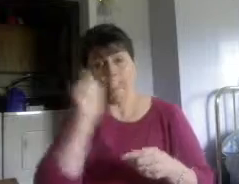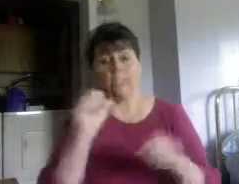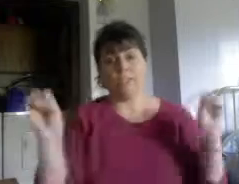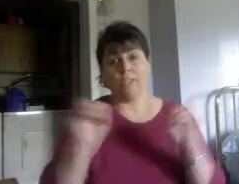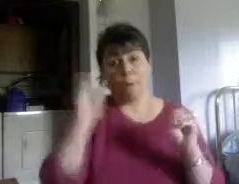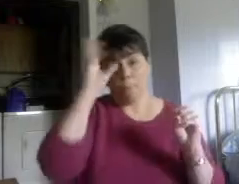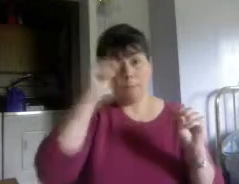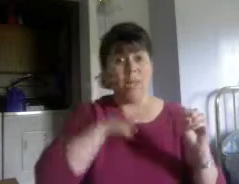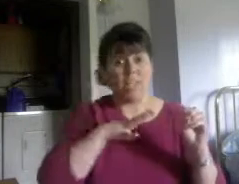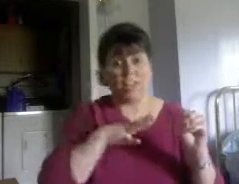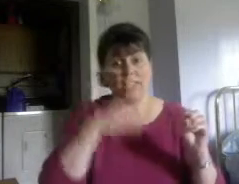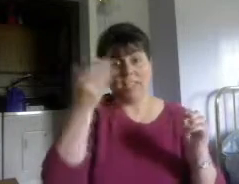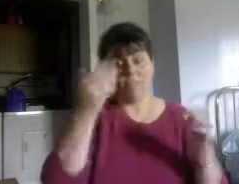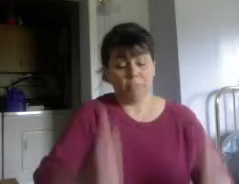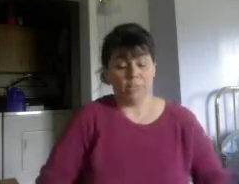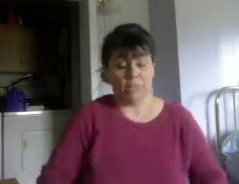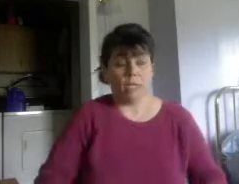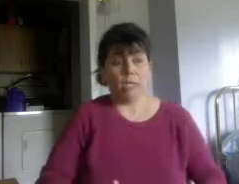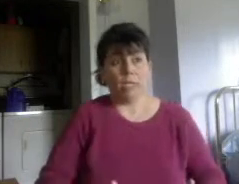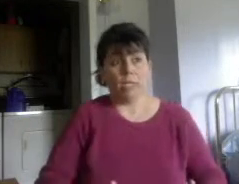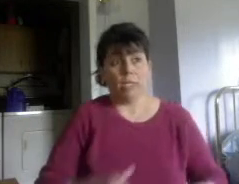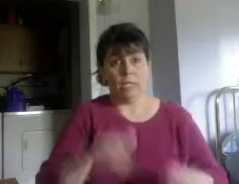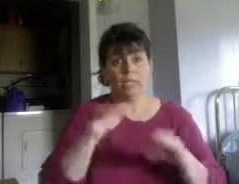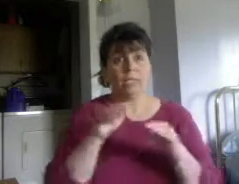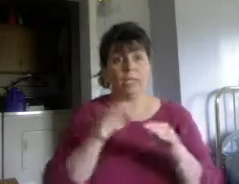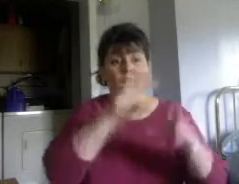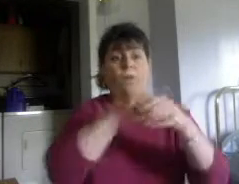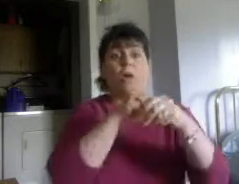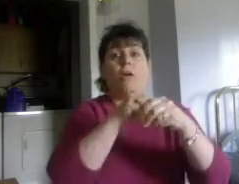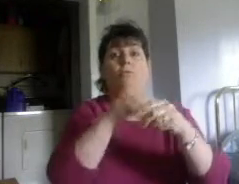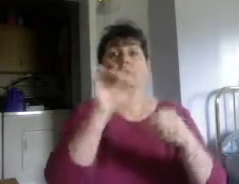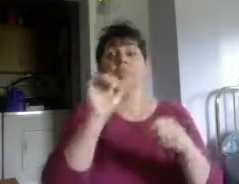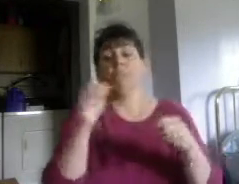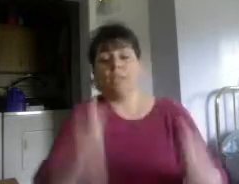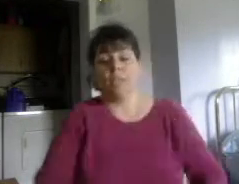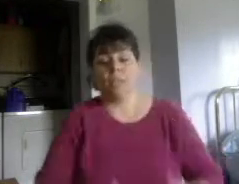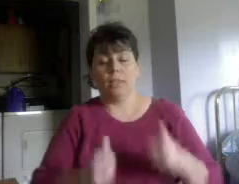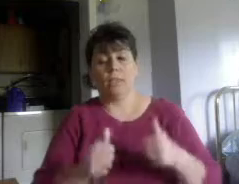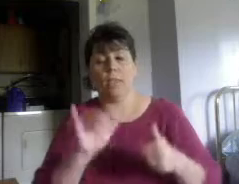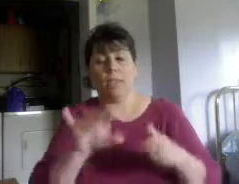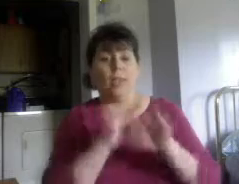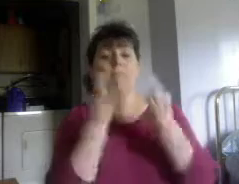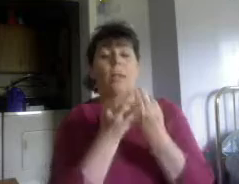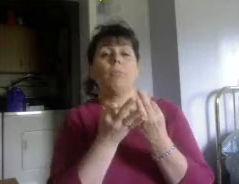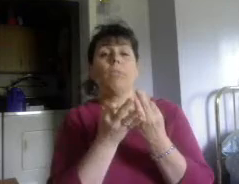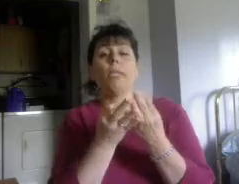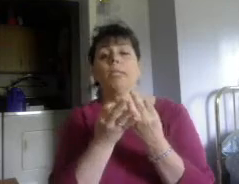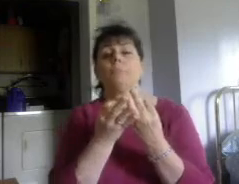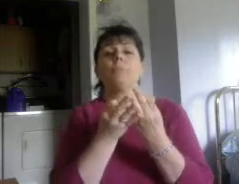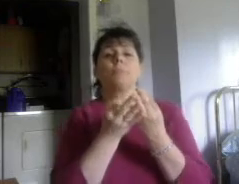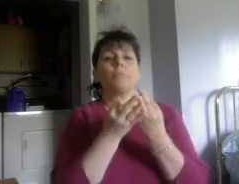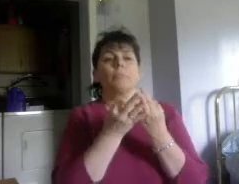friends than they do with their white friends. Why? Because these kinds of topics might reflect